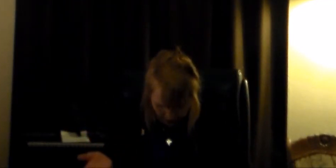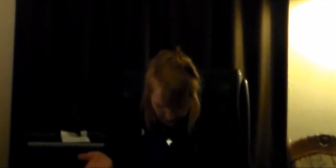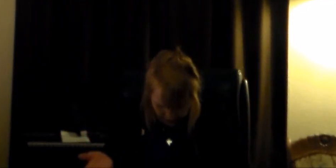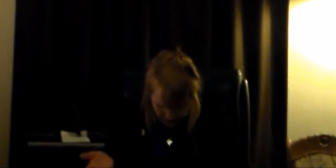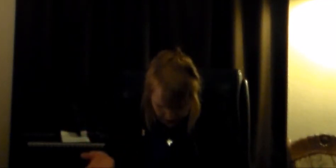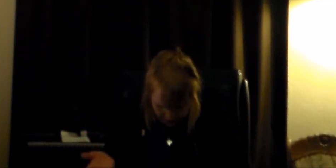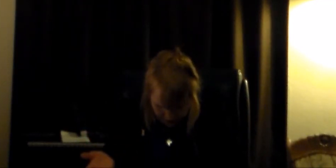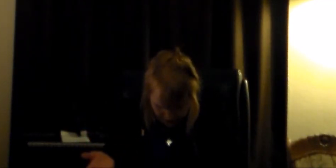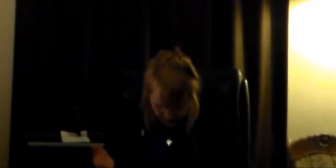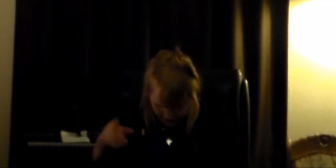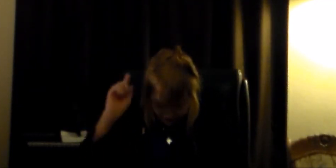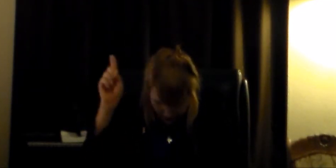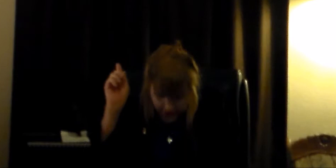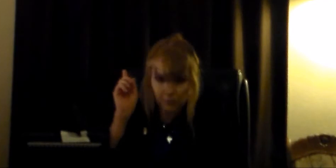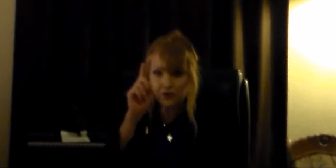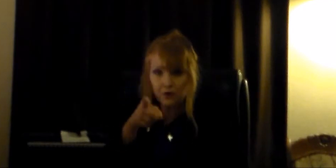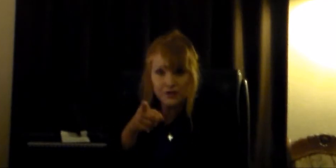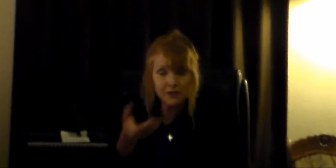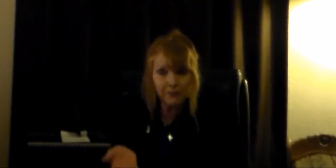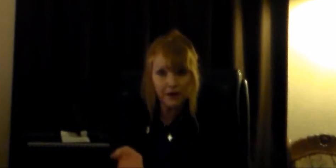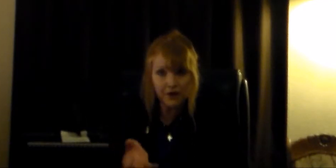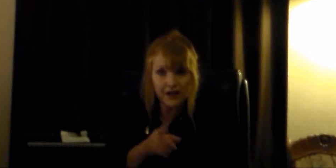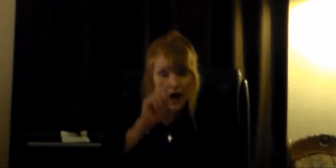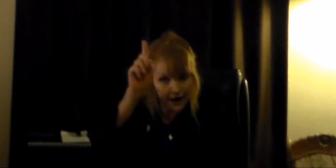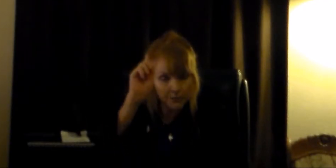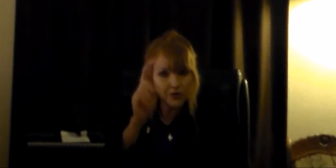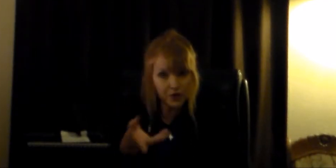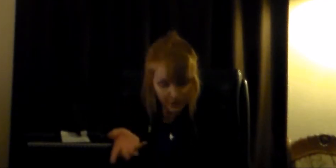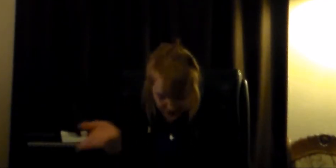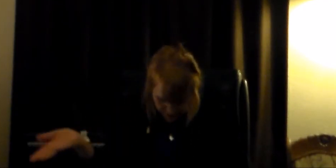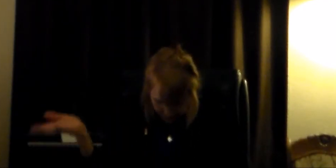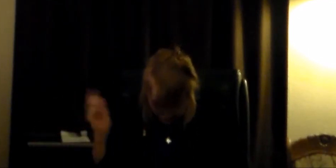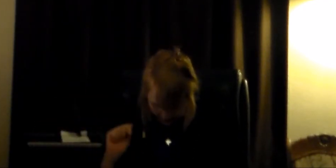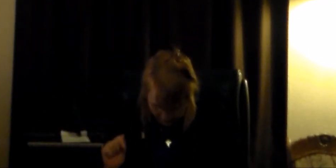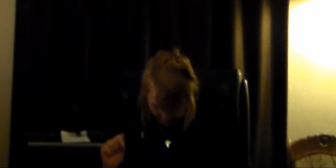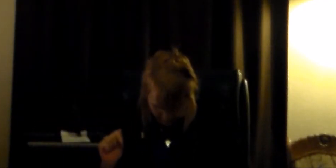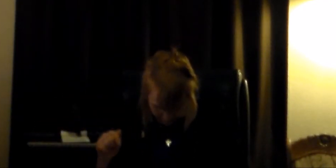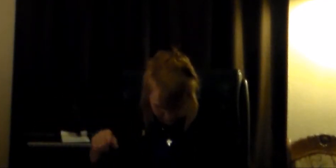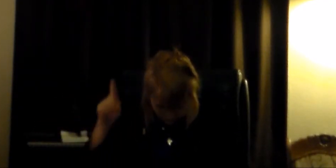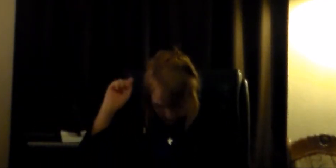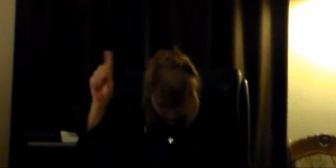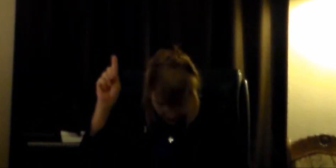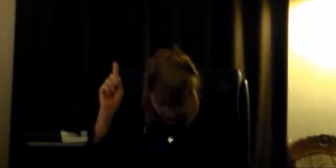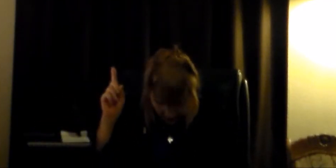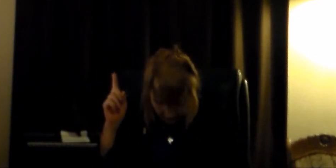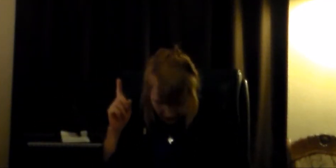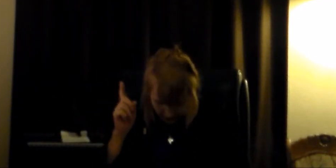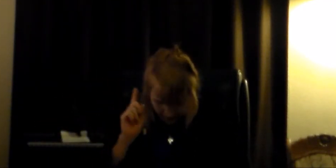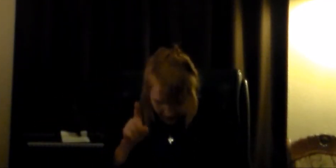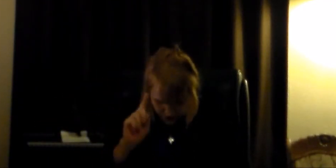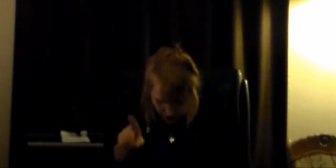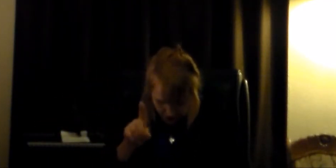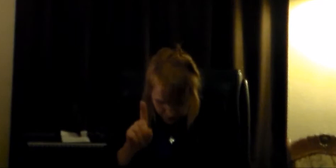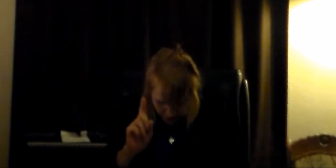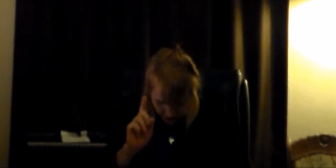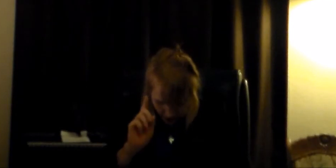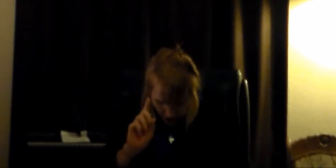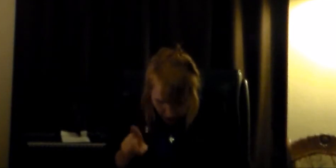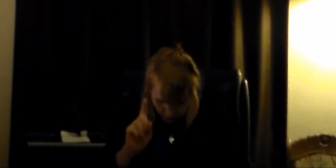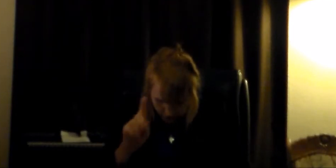not physically present, I am with you in spirit. I am with you in spirit. And I already passed judgment on the one